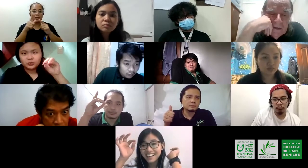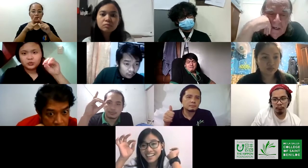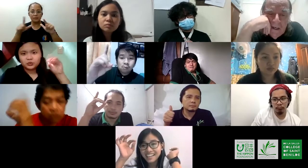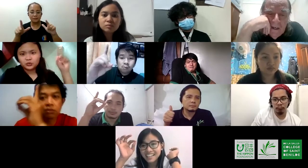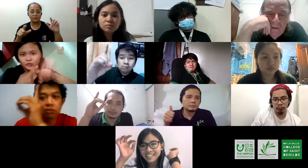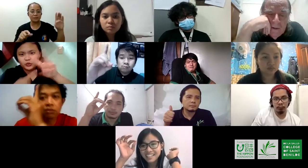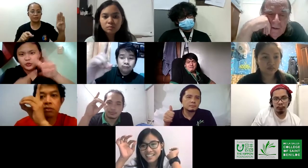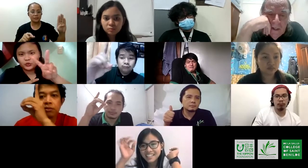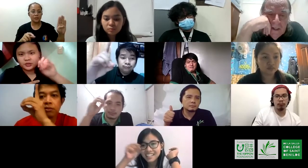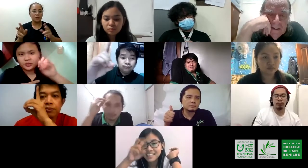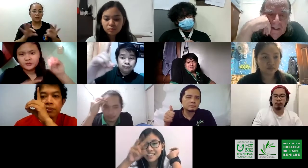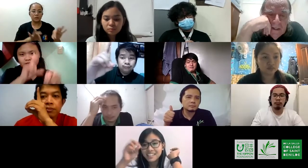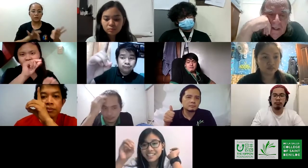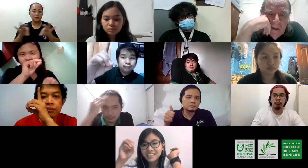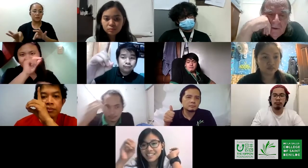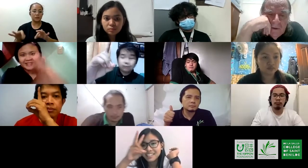D. D, correct.